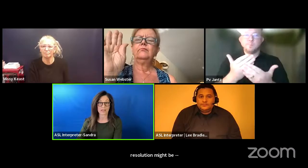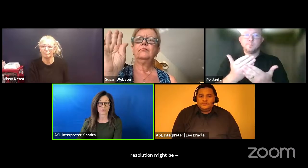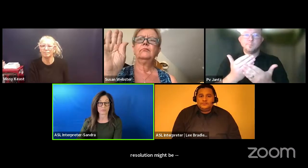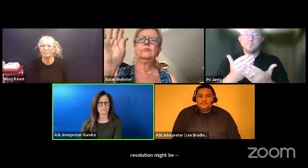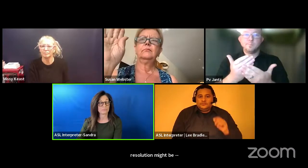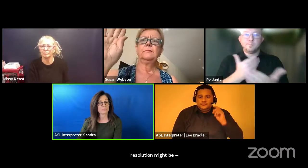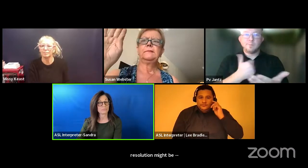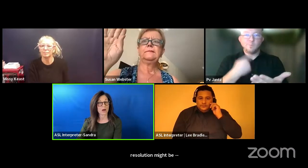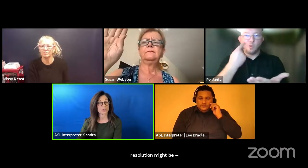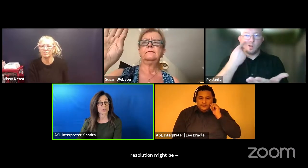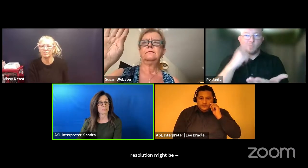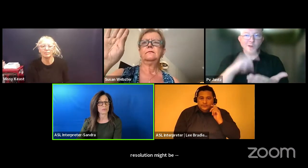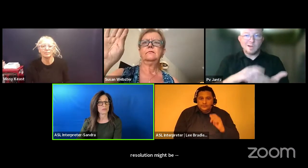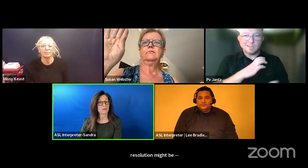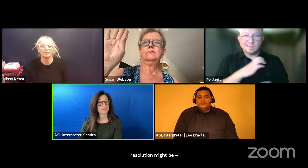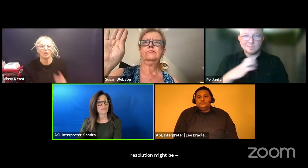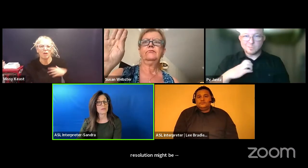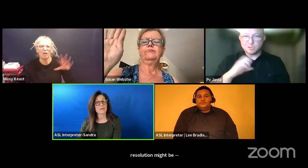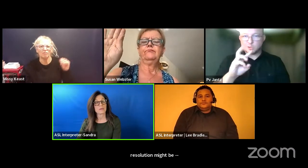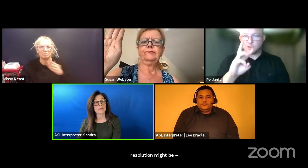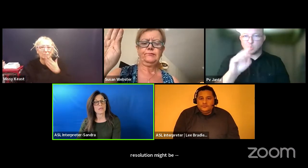of the financial hardship.